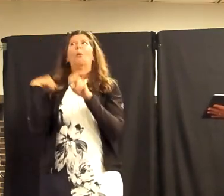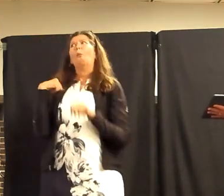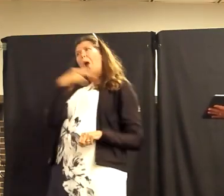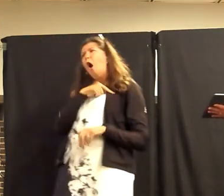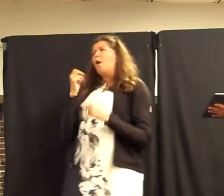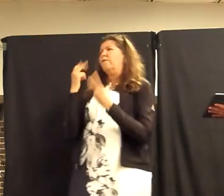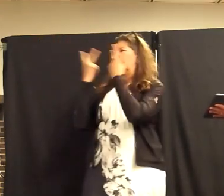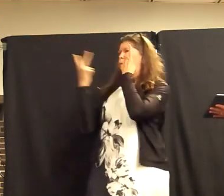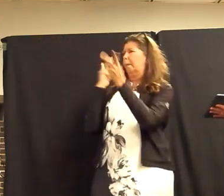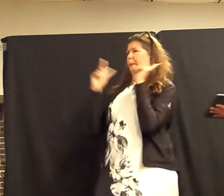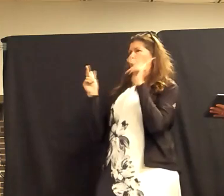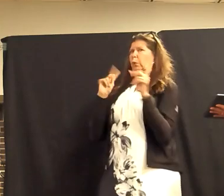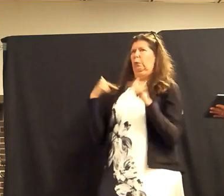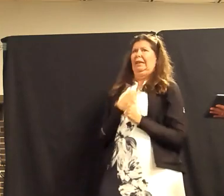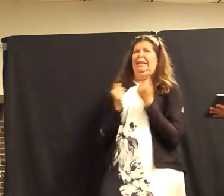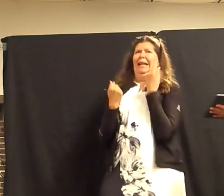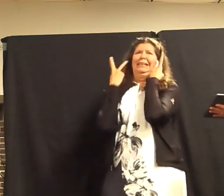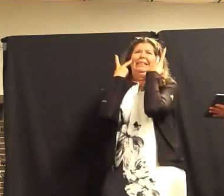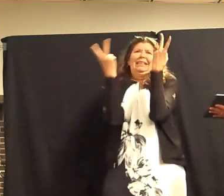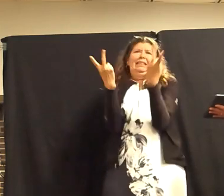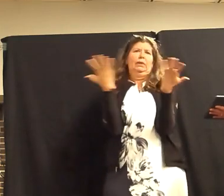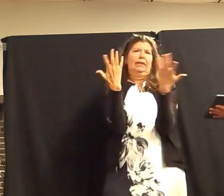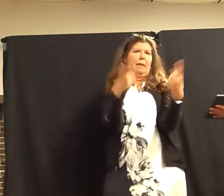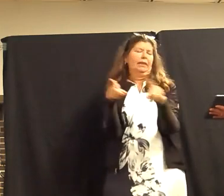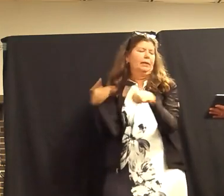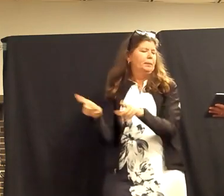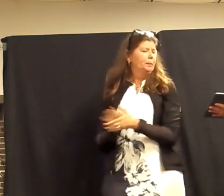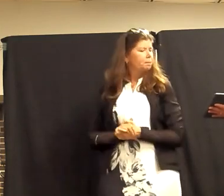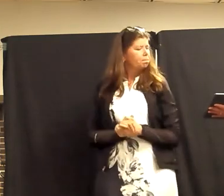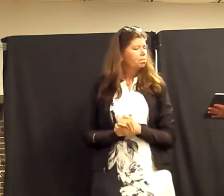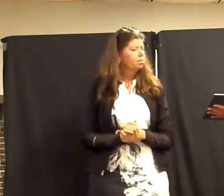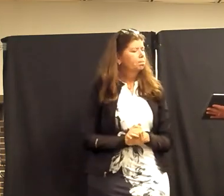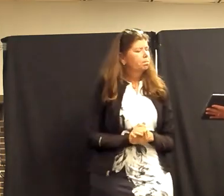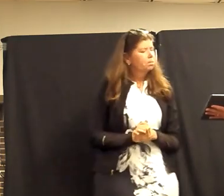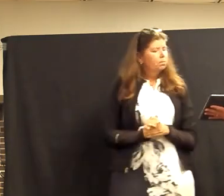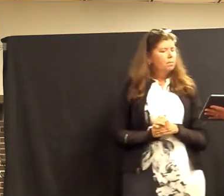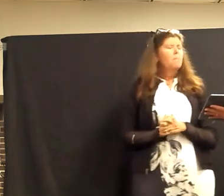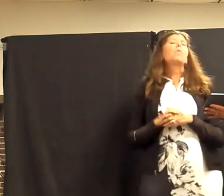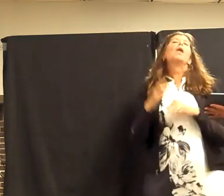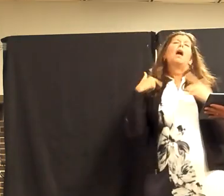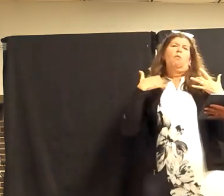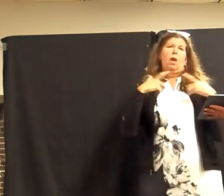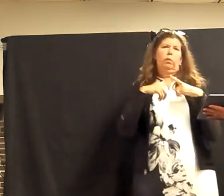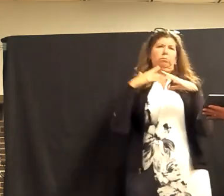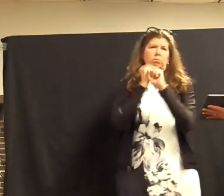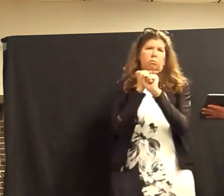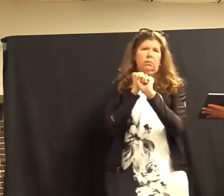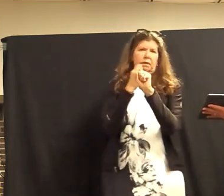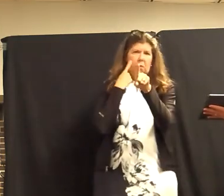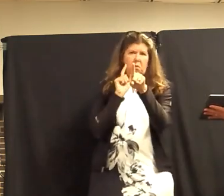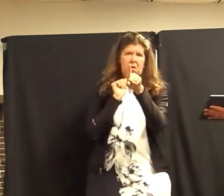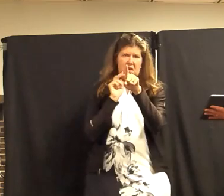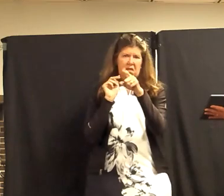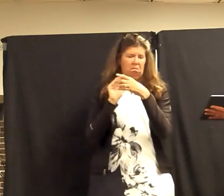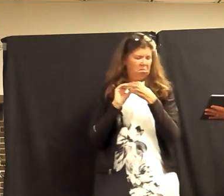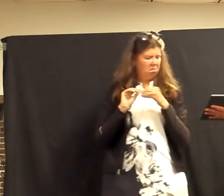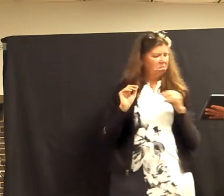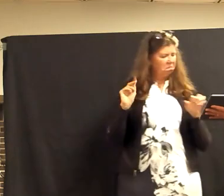multitasking on your computer or your phone. We see that. We're visual people. We see what's happening with the board